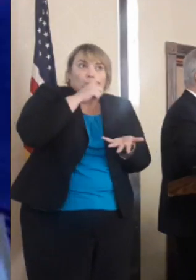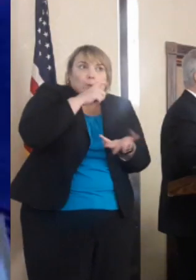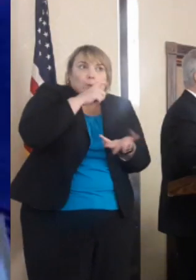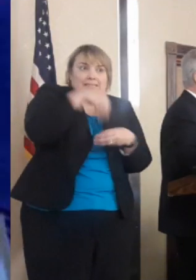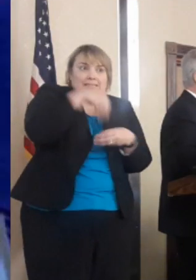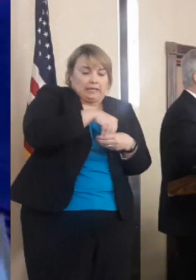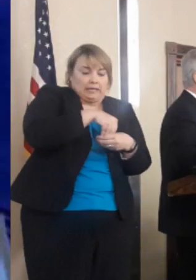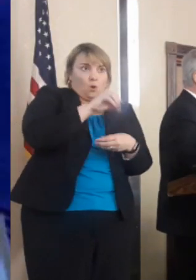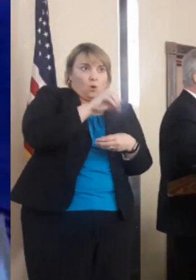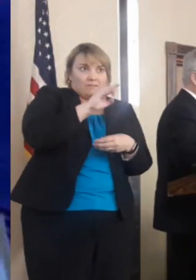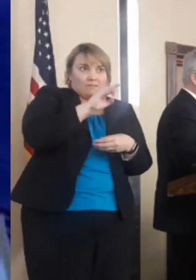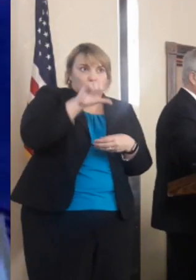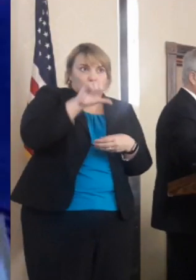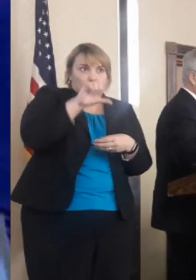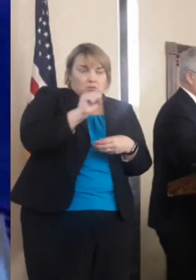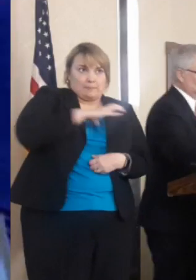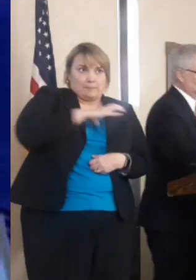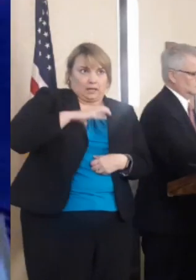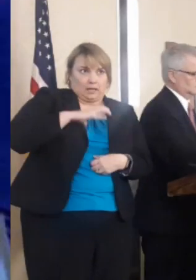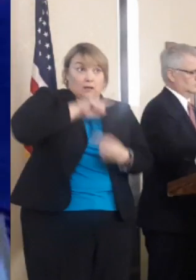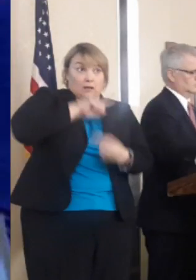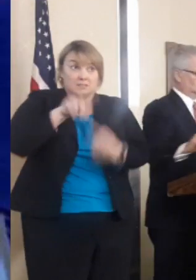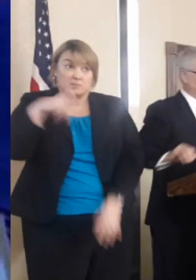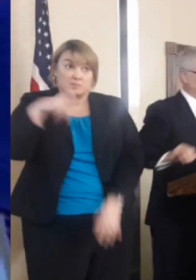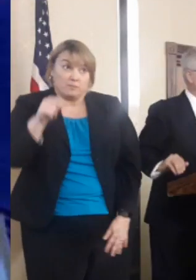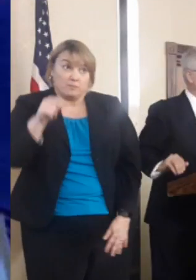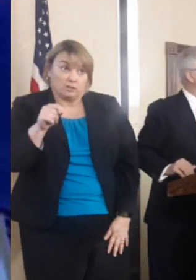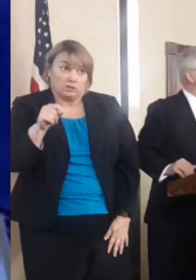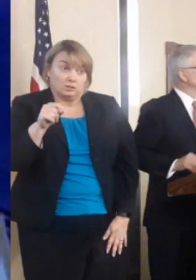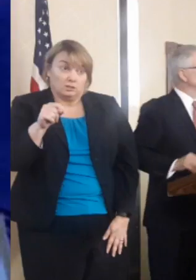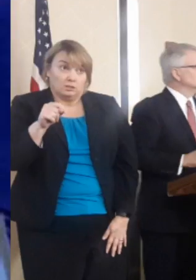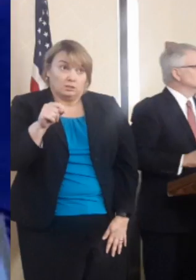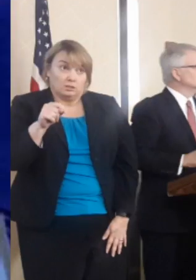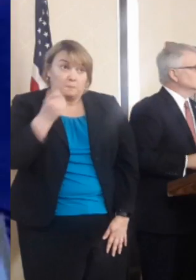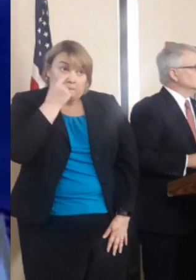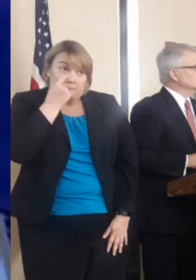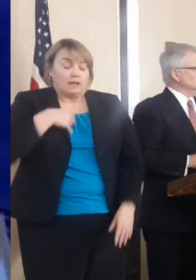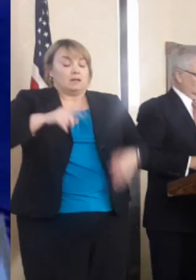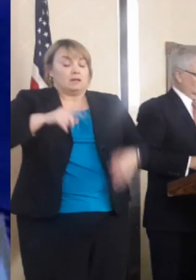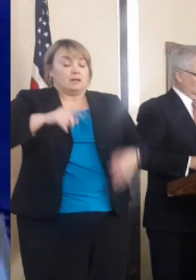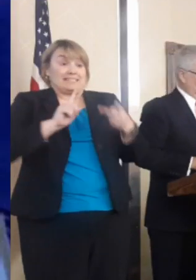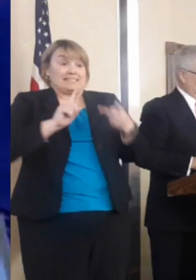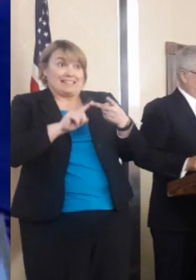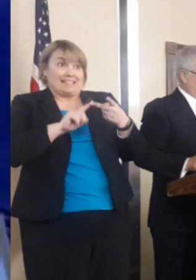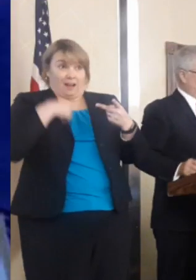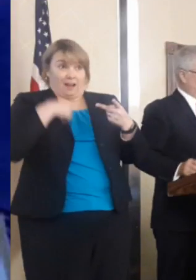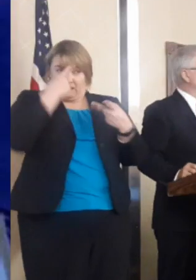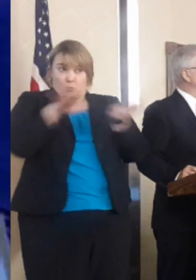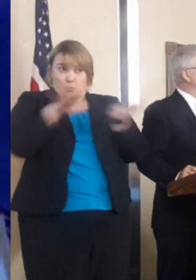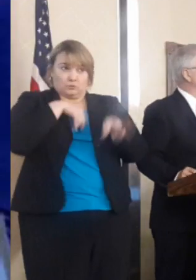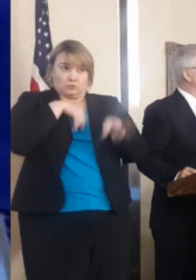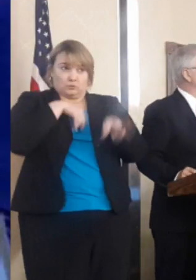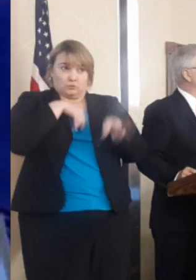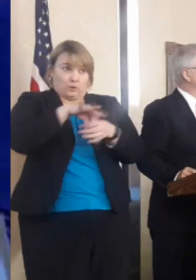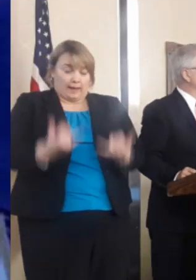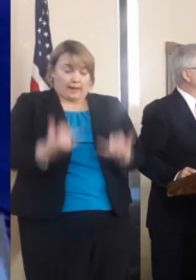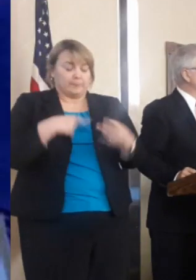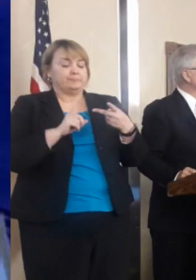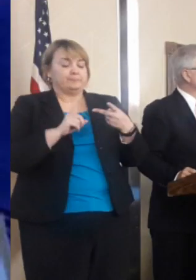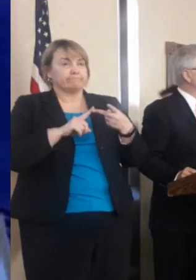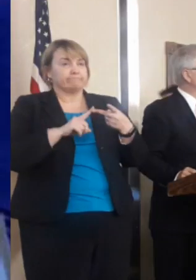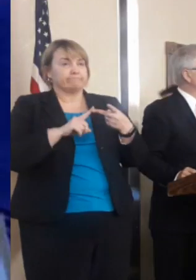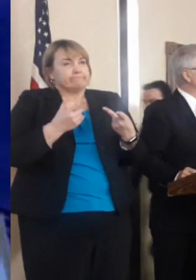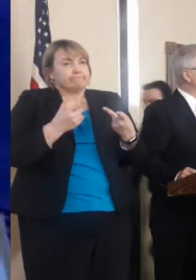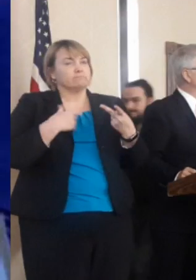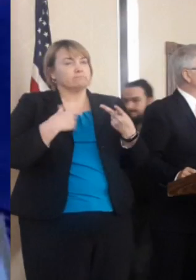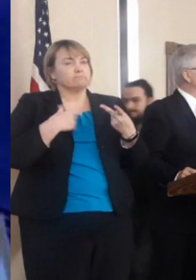until September. So the second one that I think should be included today is basically to plug that